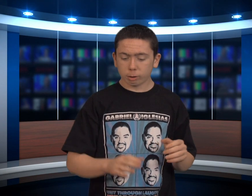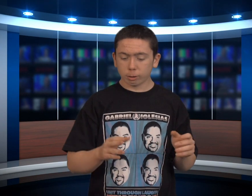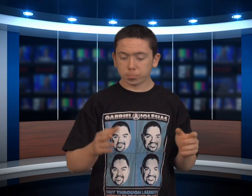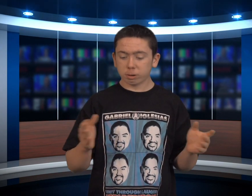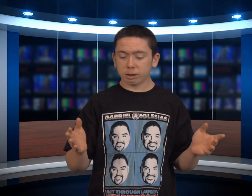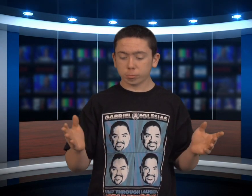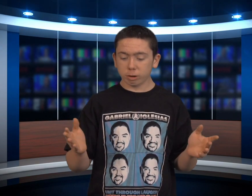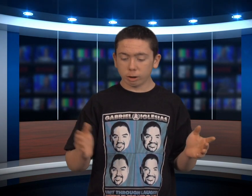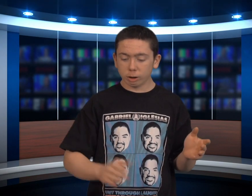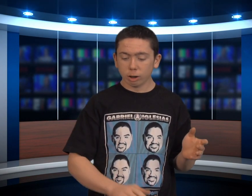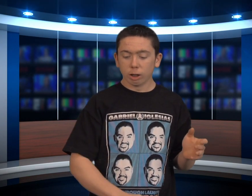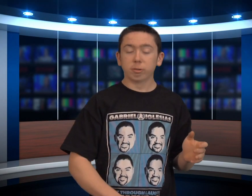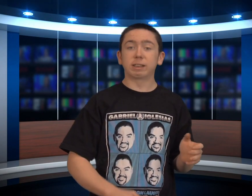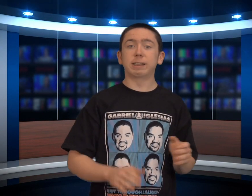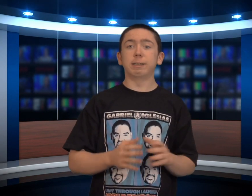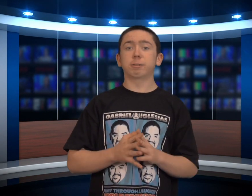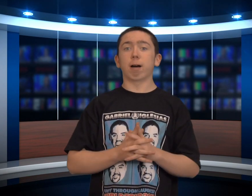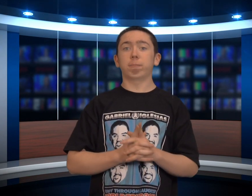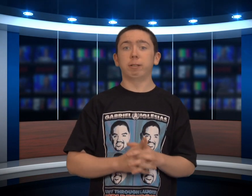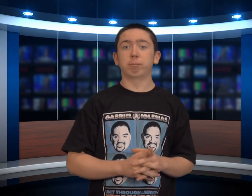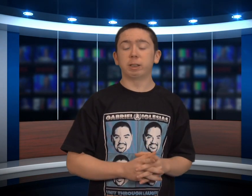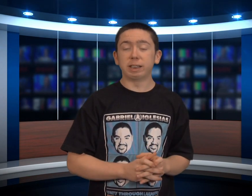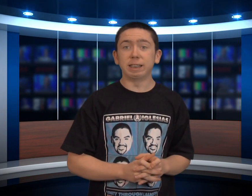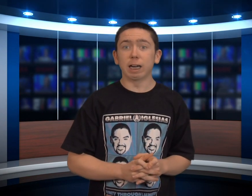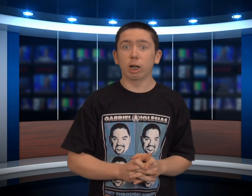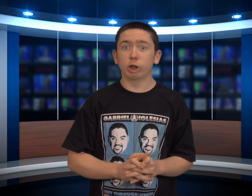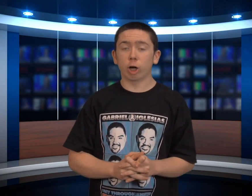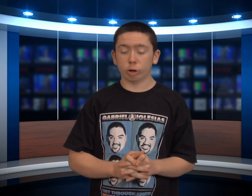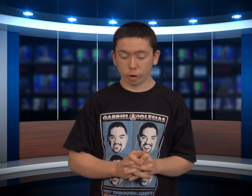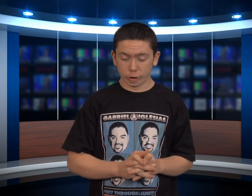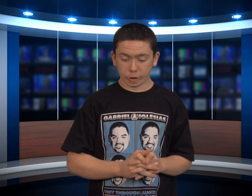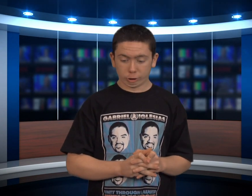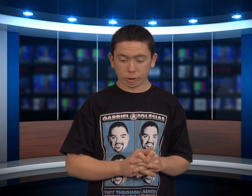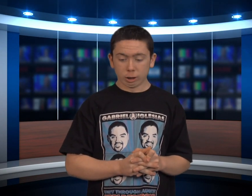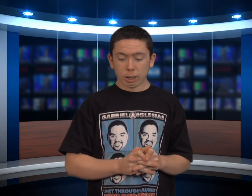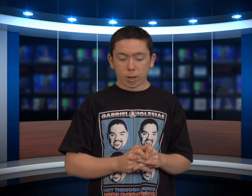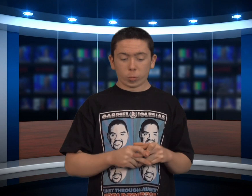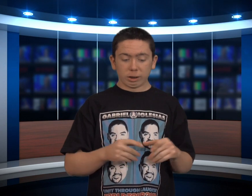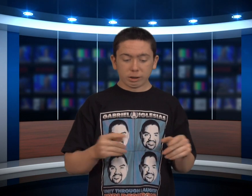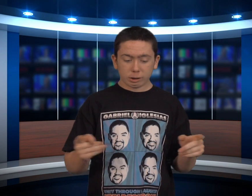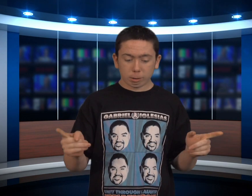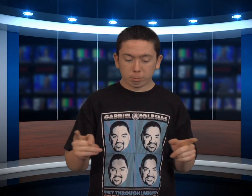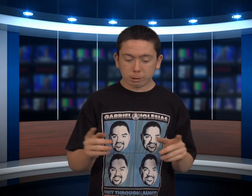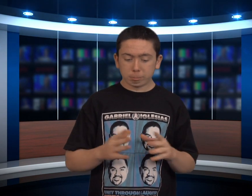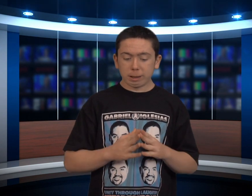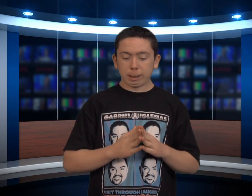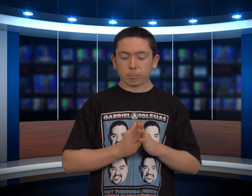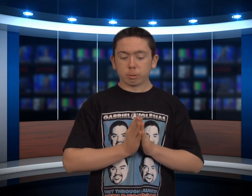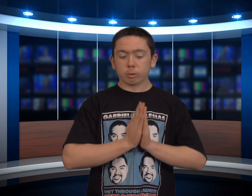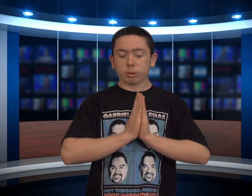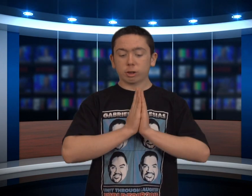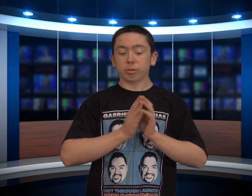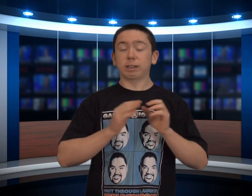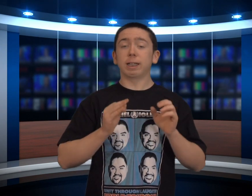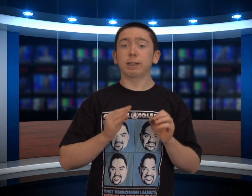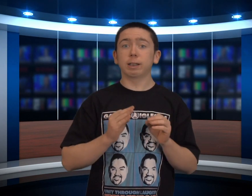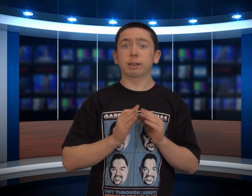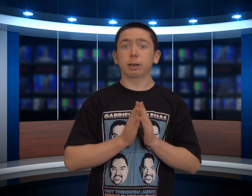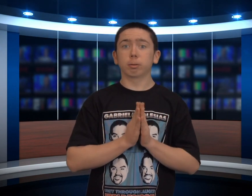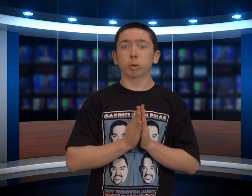third place winner receives $50. Winners must be able to attend the ceremony